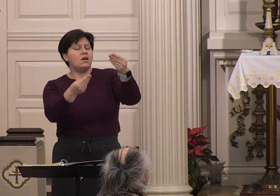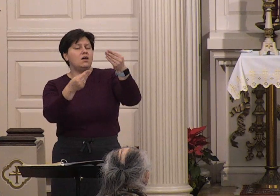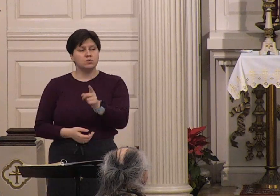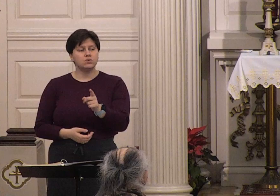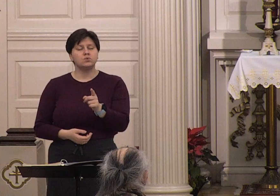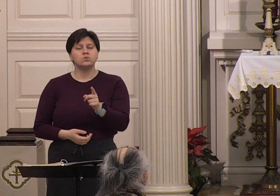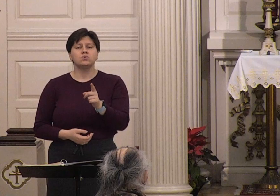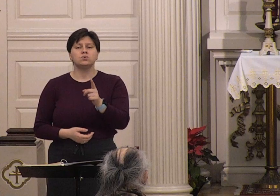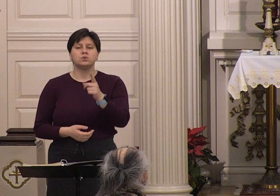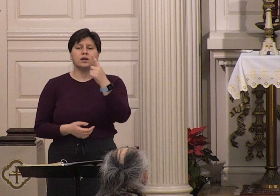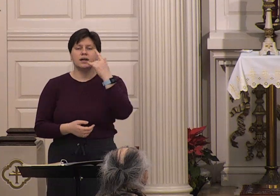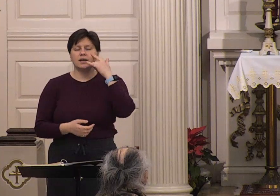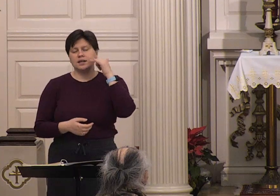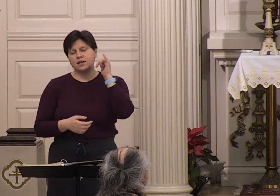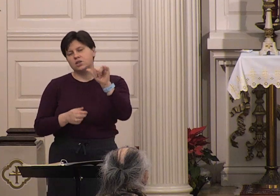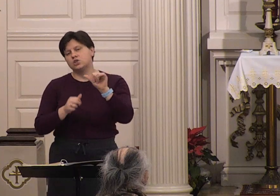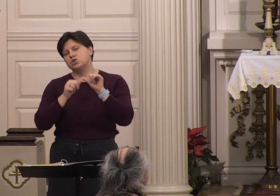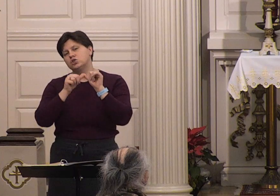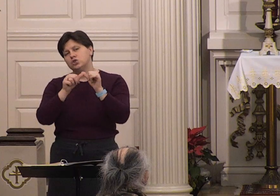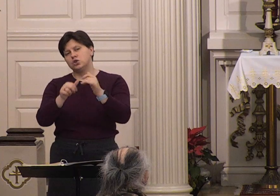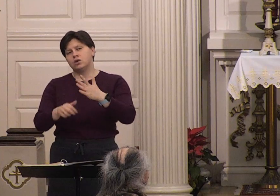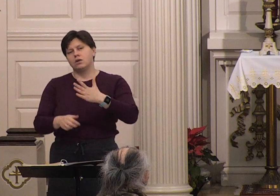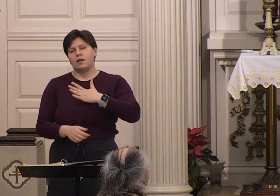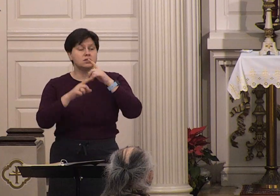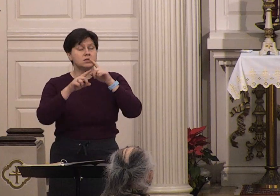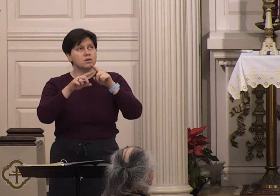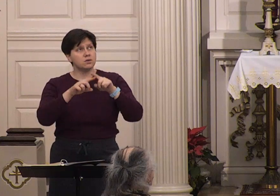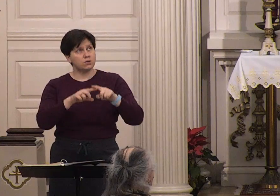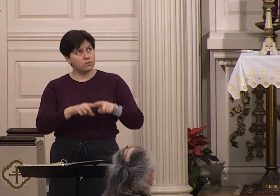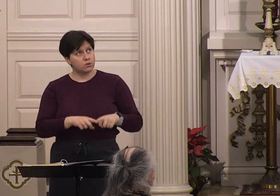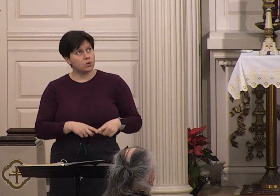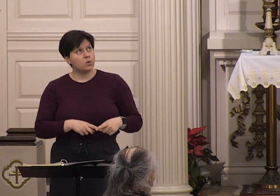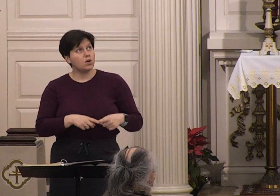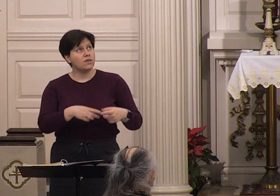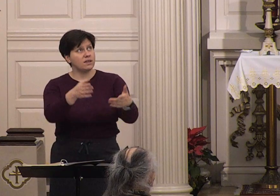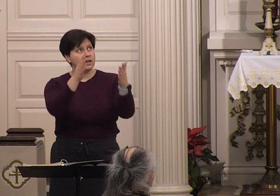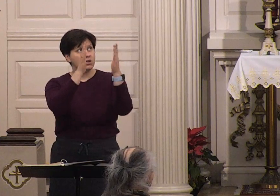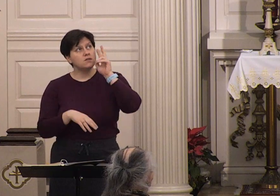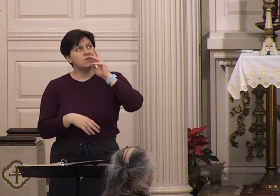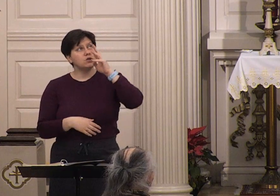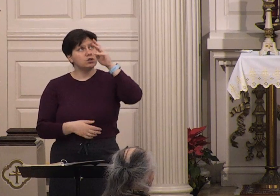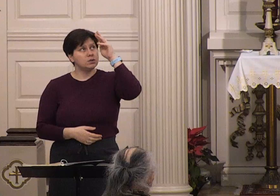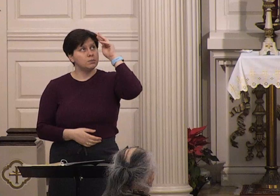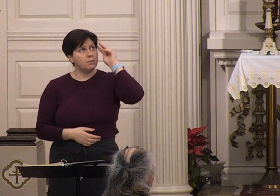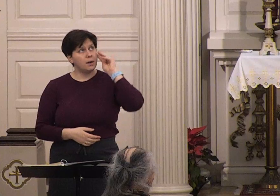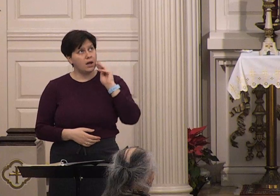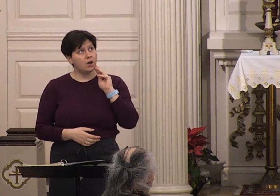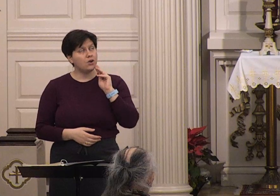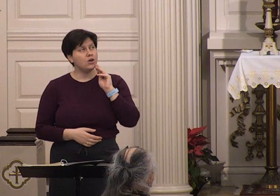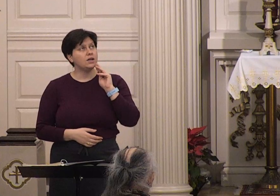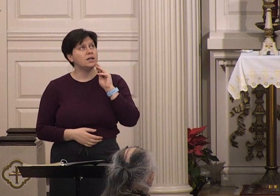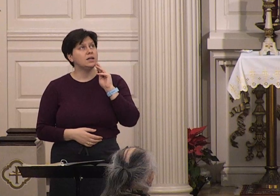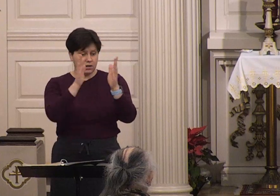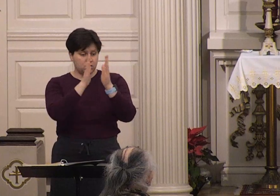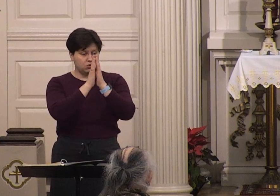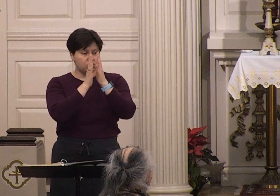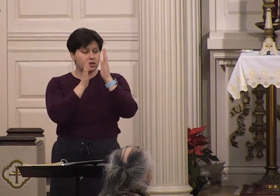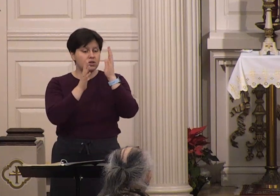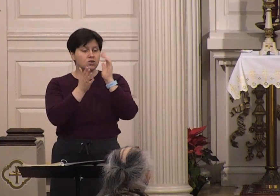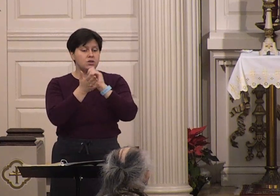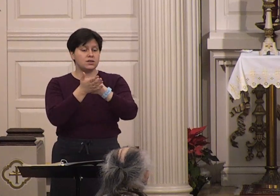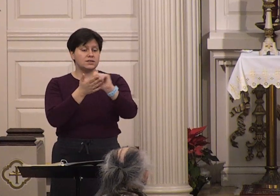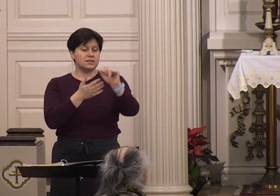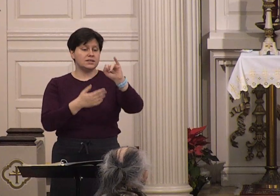and eternal happiness. Through the intercession of the Blessed Virgin Mary, through the intercession of Saint